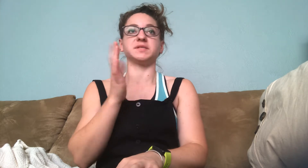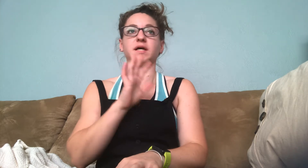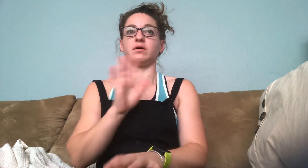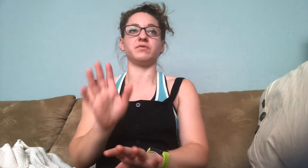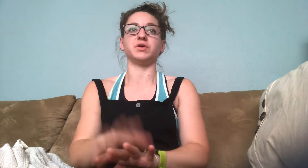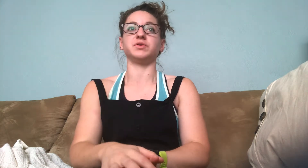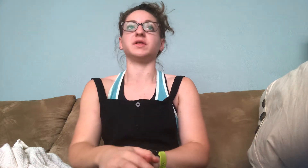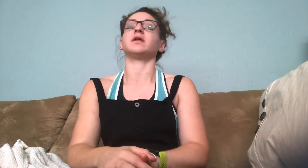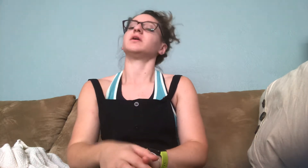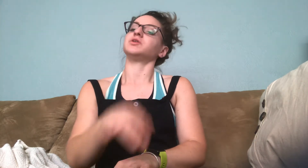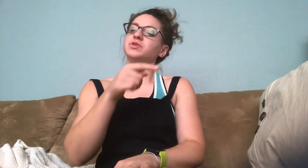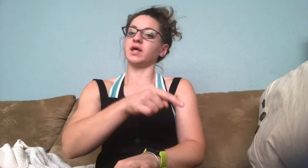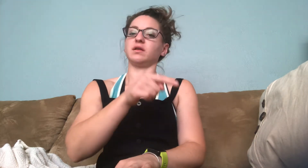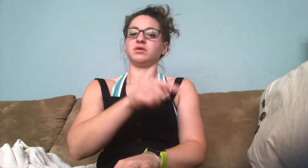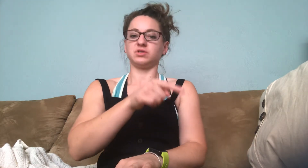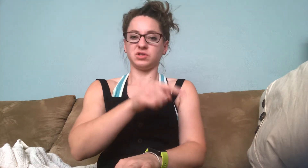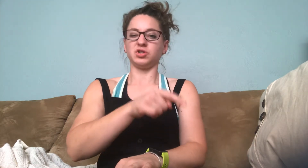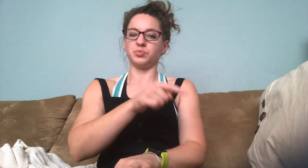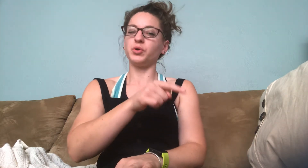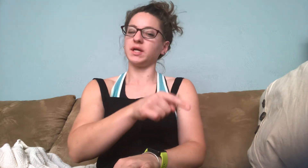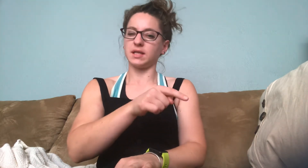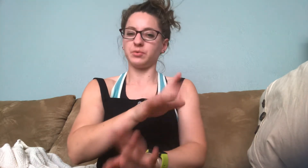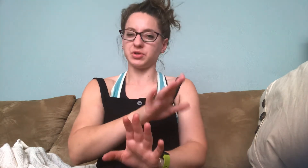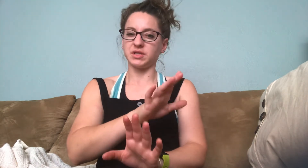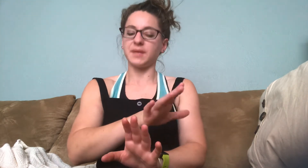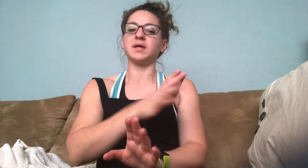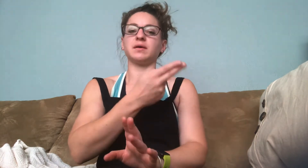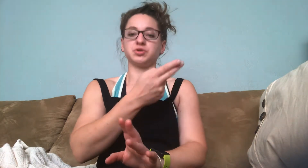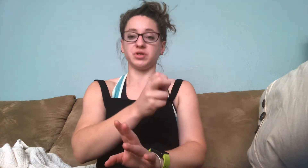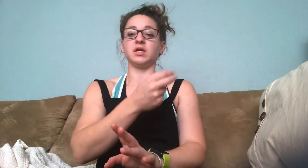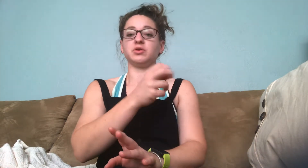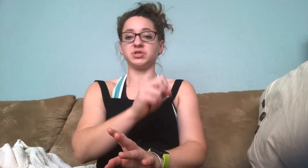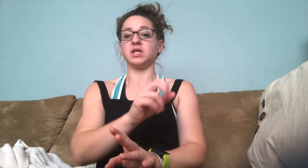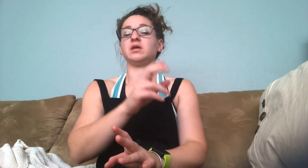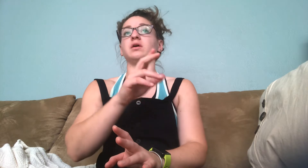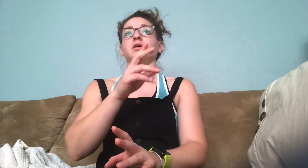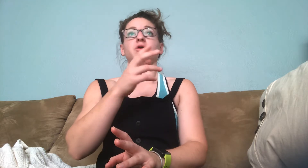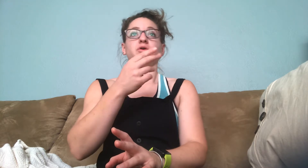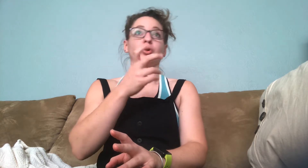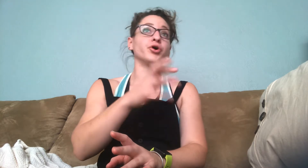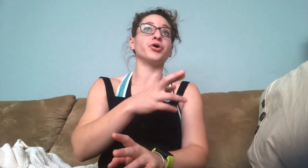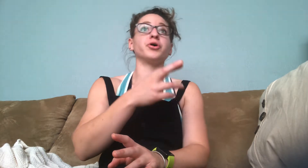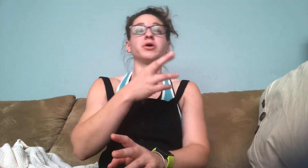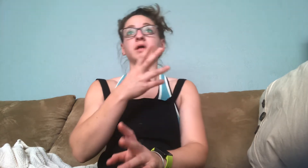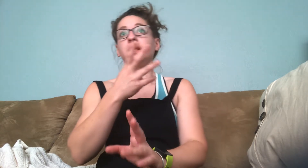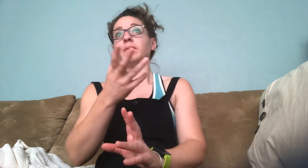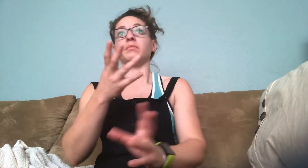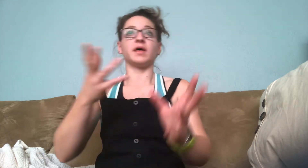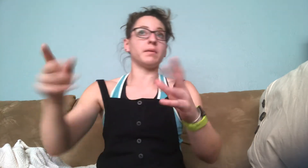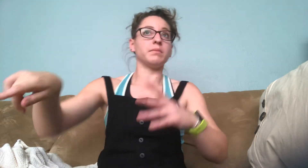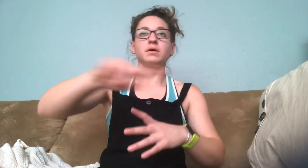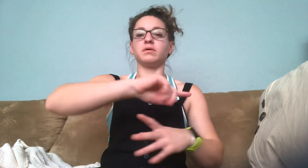Their name sign, however you do that. So again, you're pointing to that person. That becomes your he, your she, your her, him,